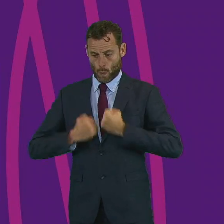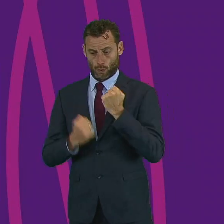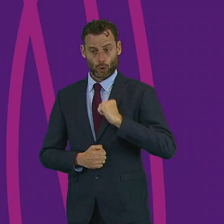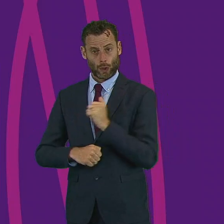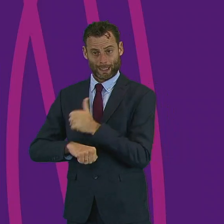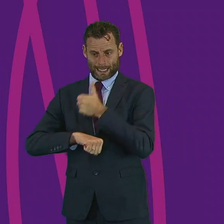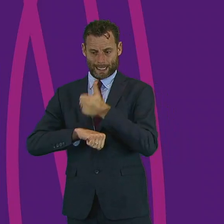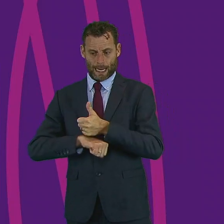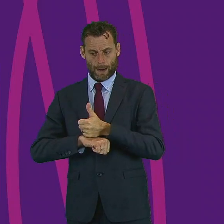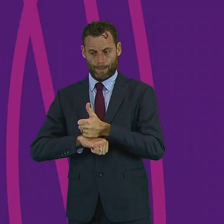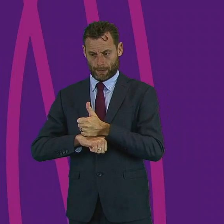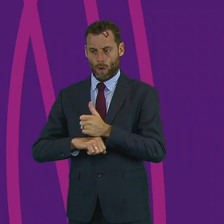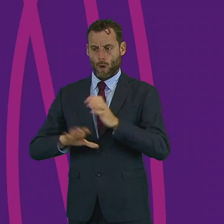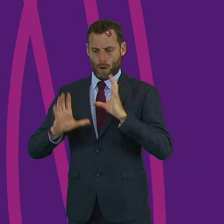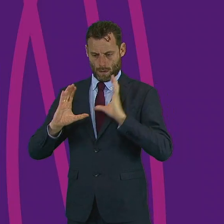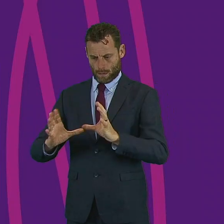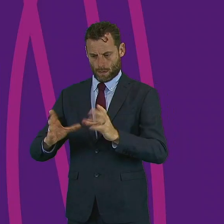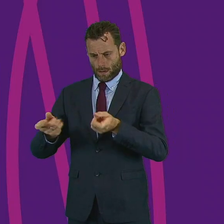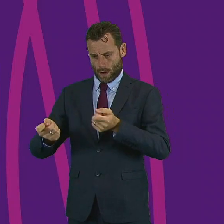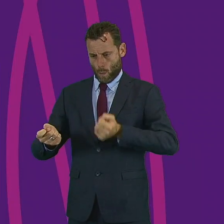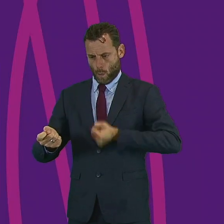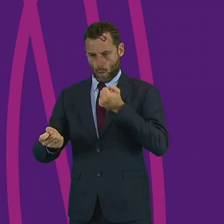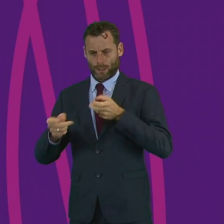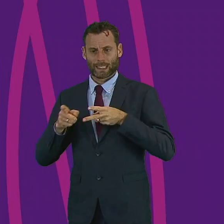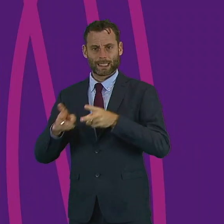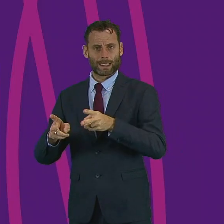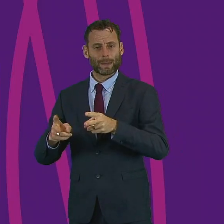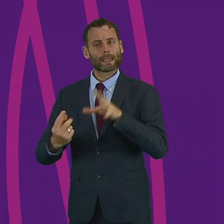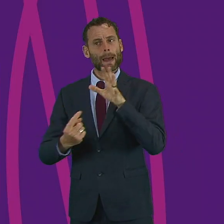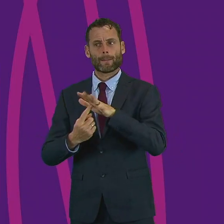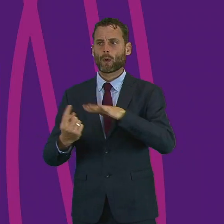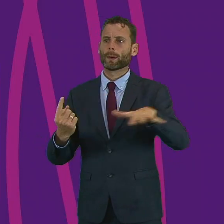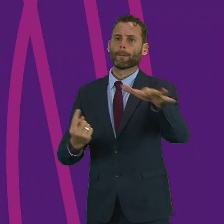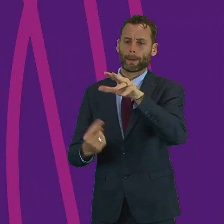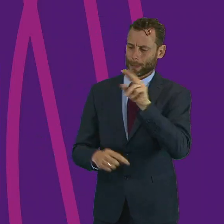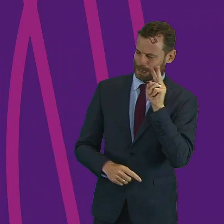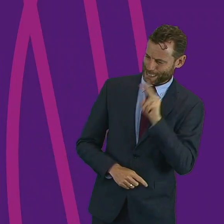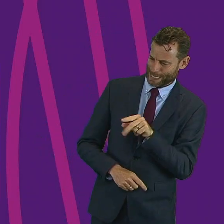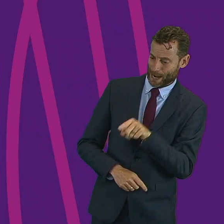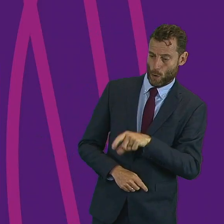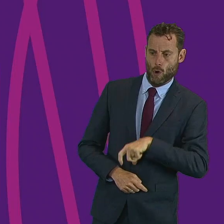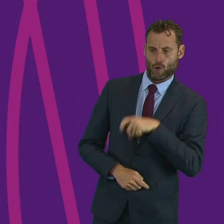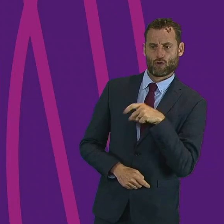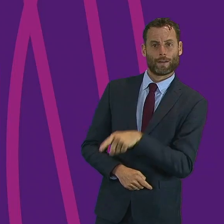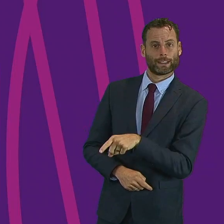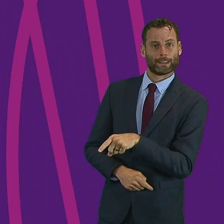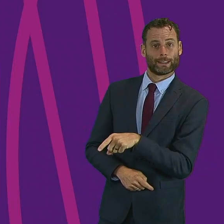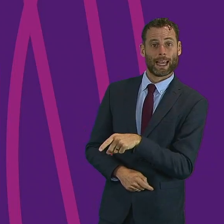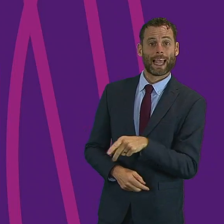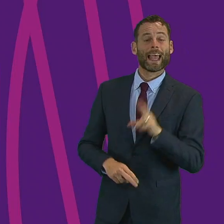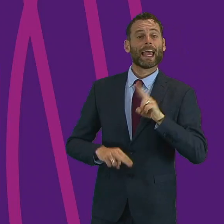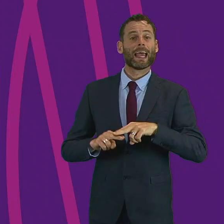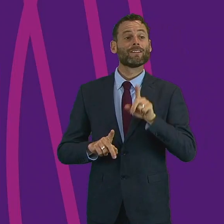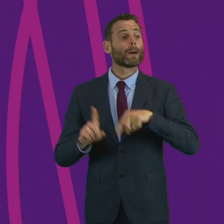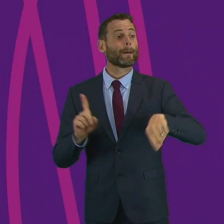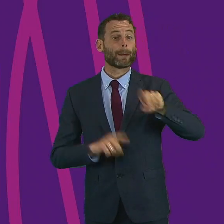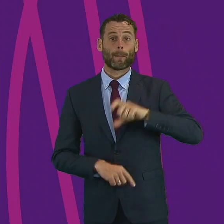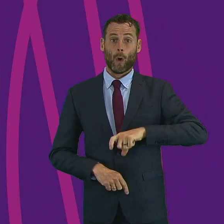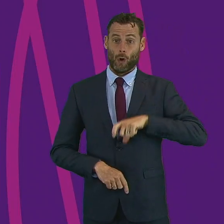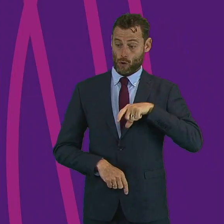between those two things. But I don't want anybody watching this in Scotland to get anything other than the impression that if